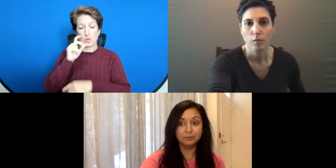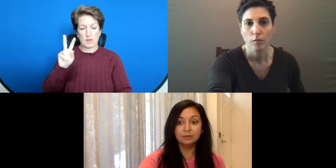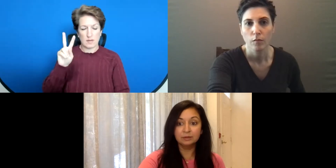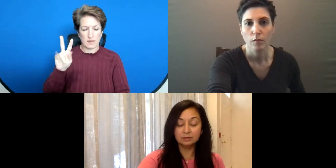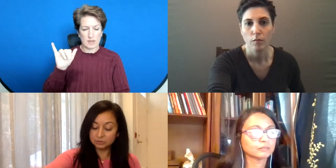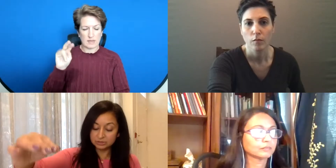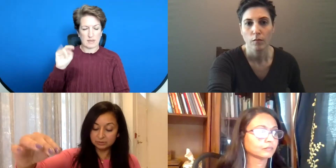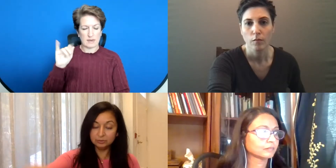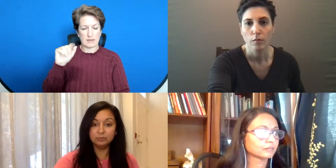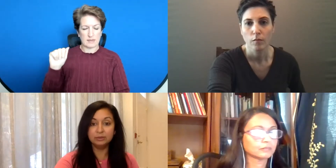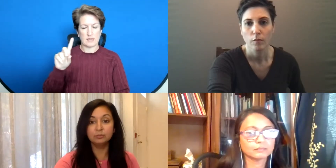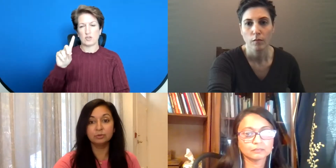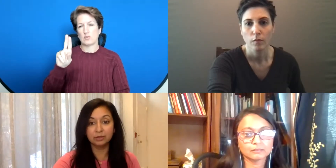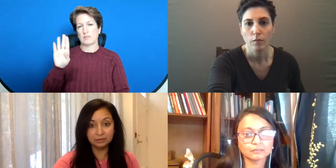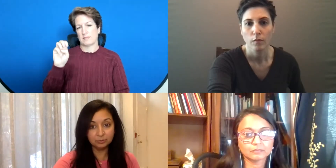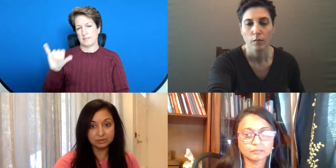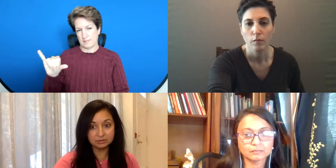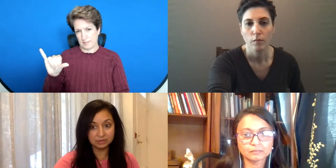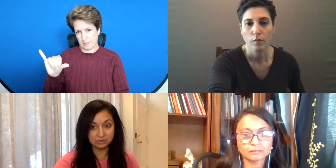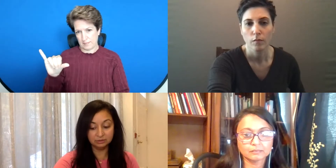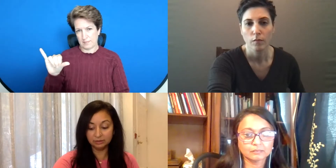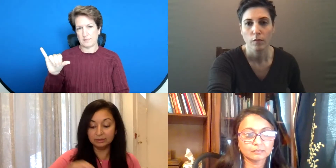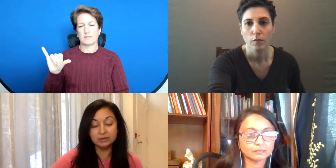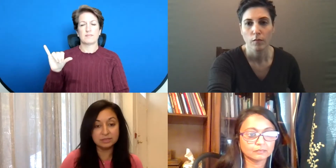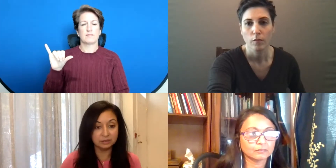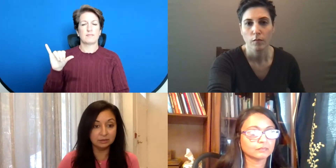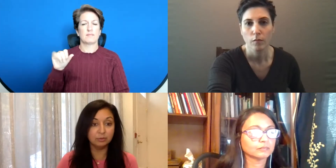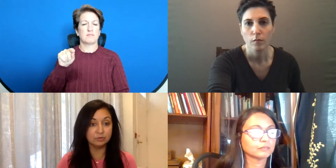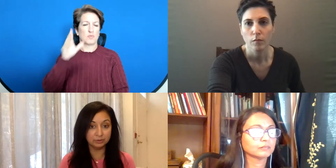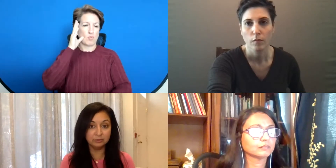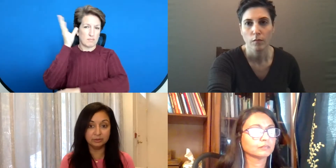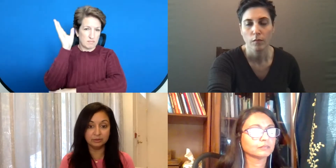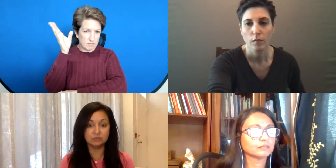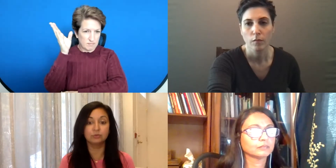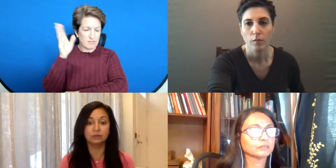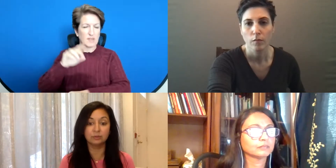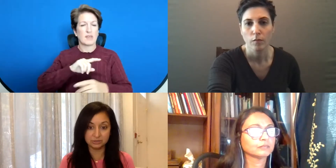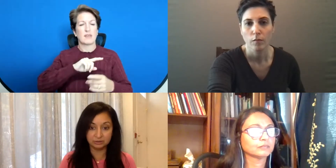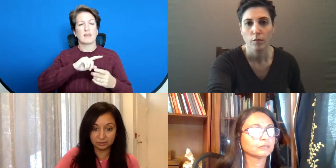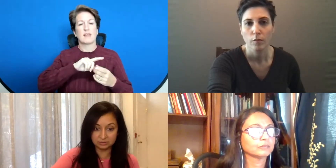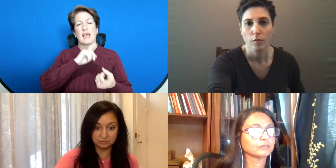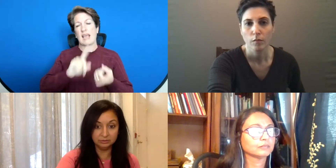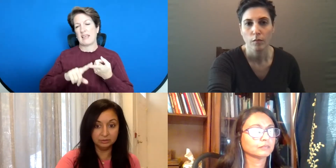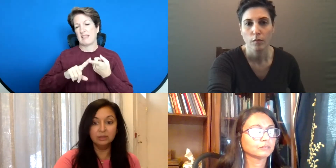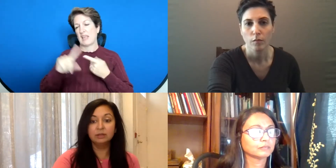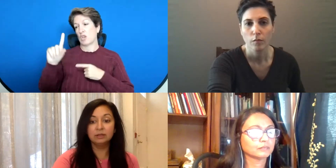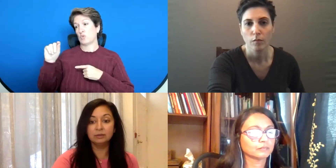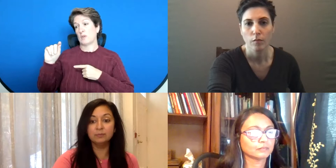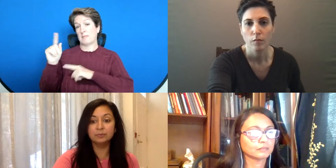Dubey. She will be providing a presentation and then taking about 20 minutes for question and